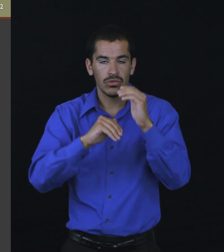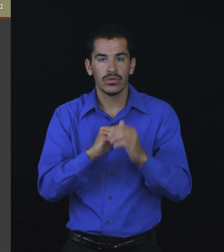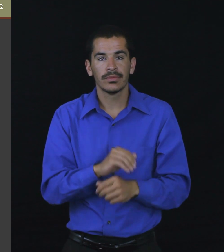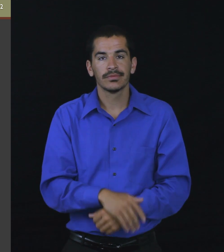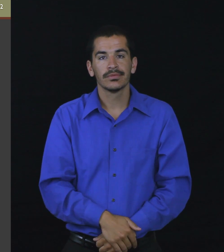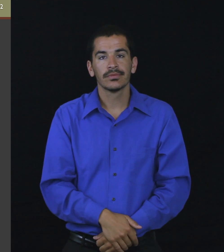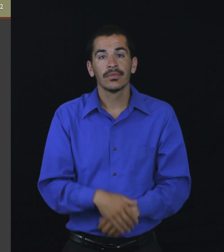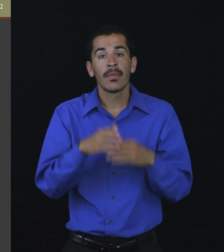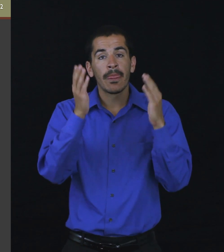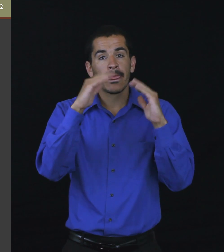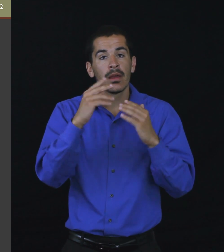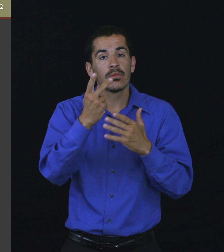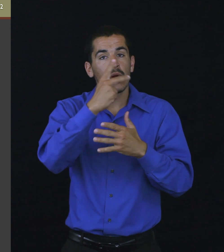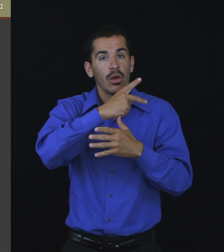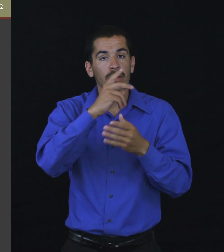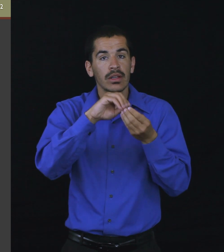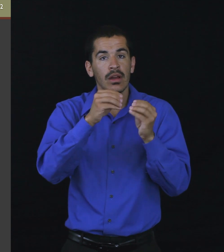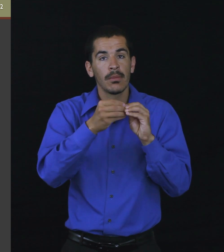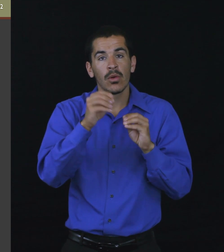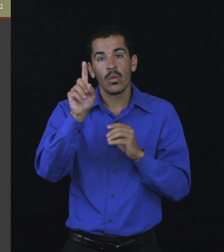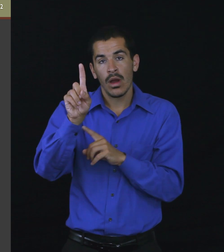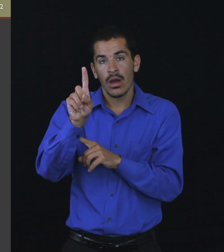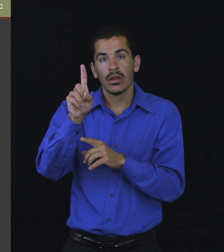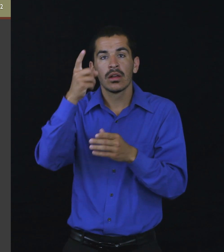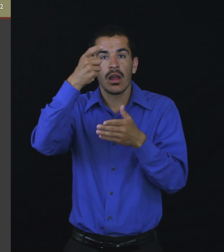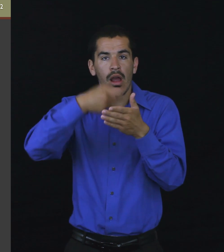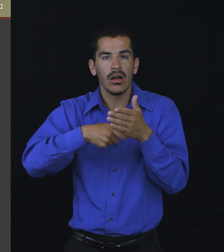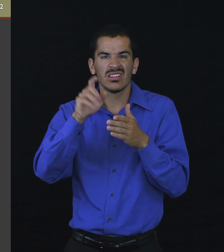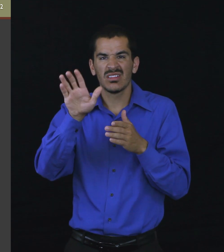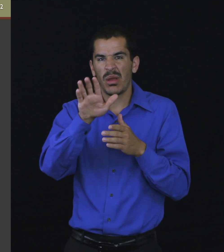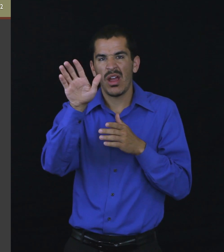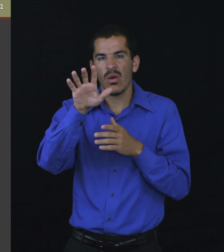Priority 1 would cost around